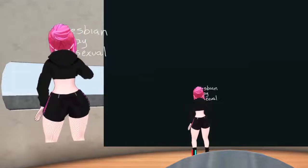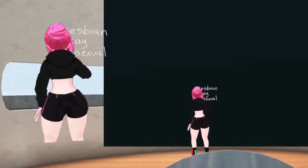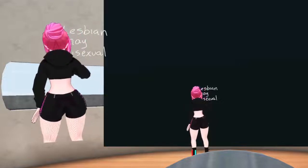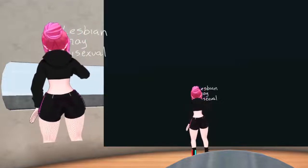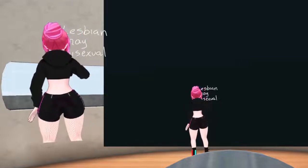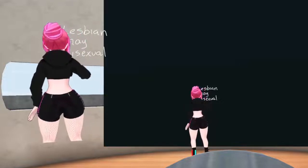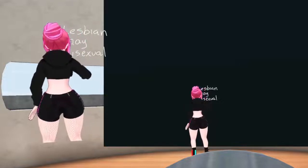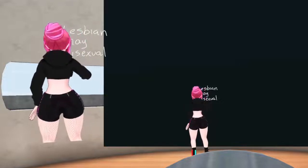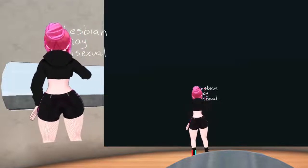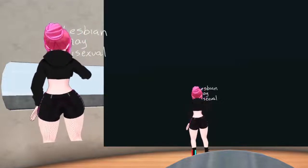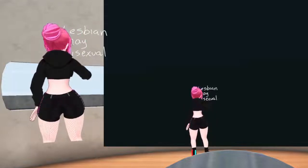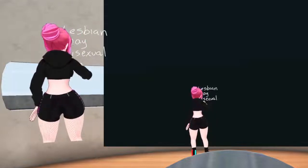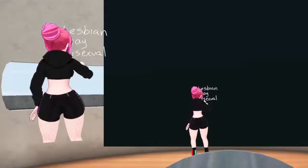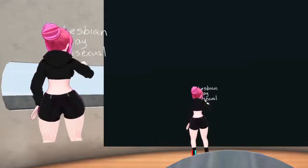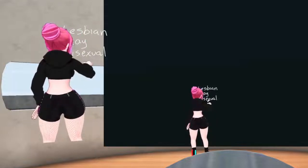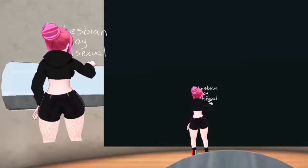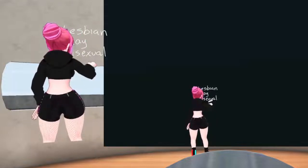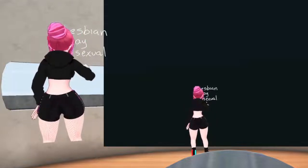LGBT